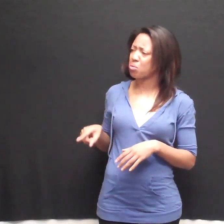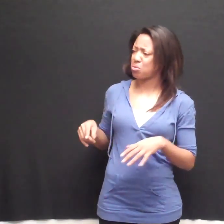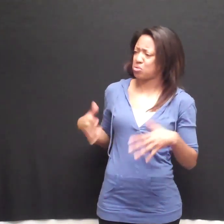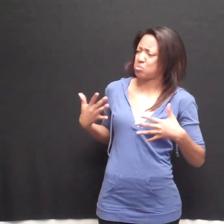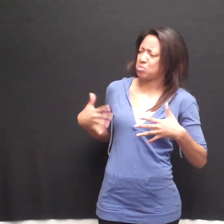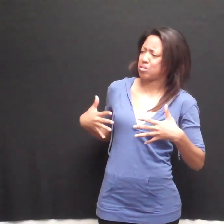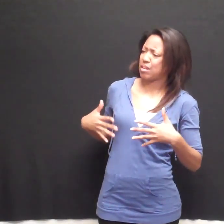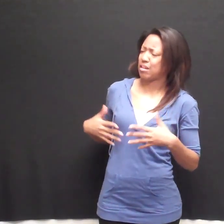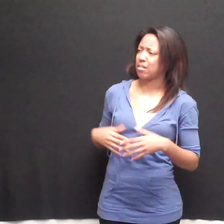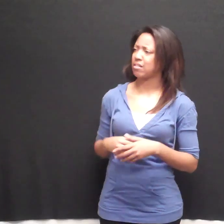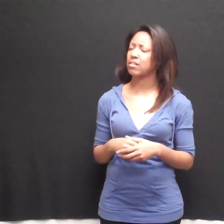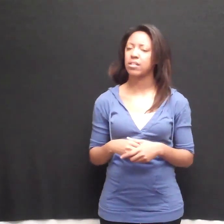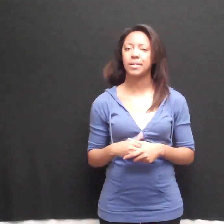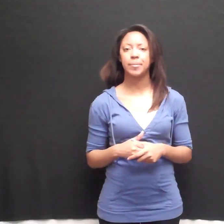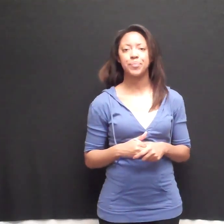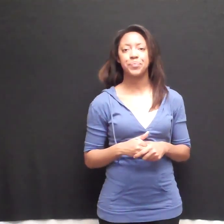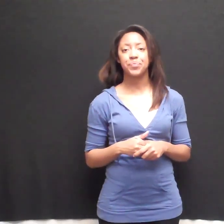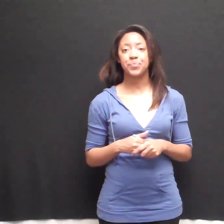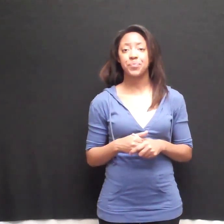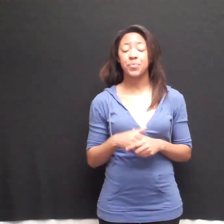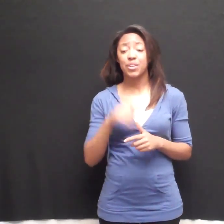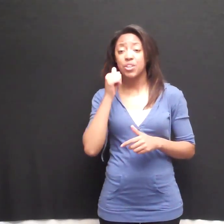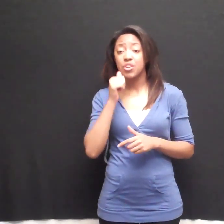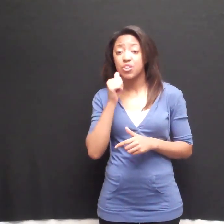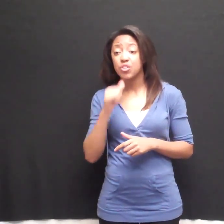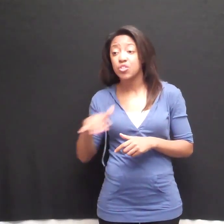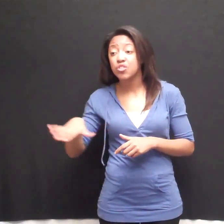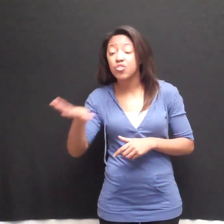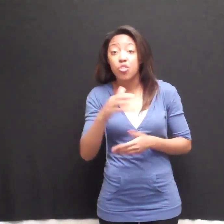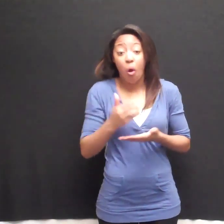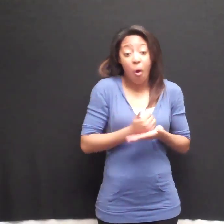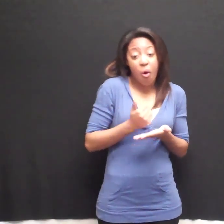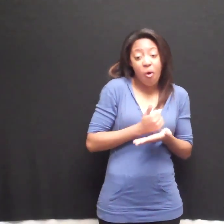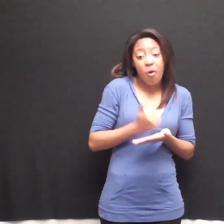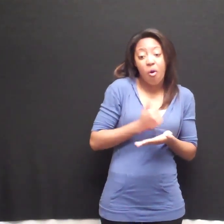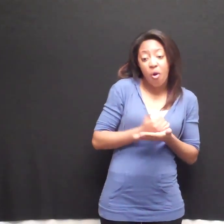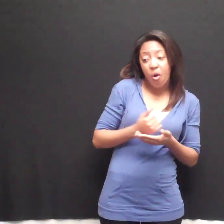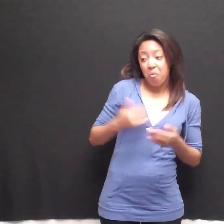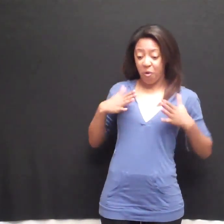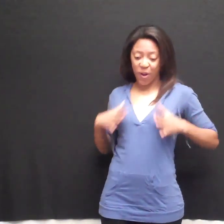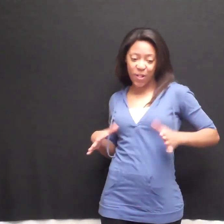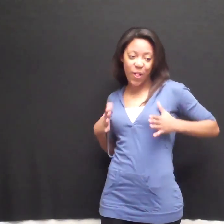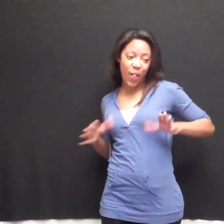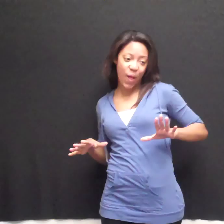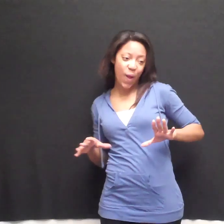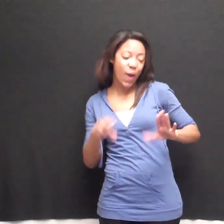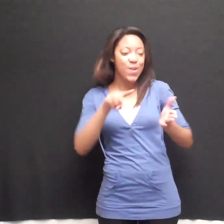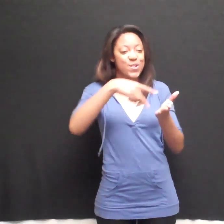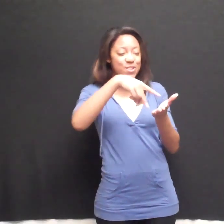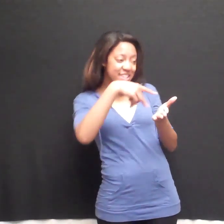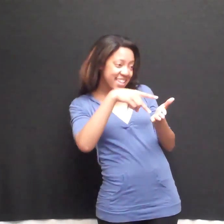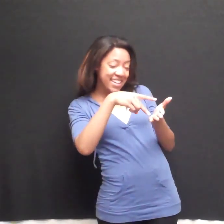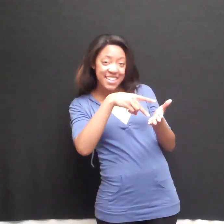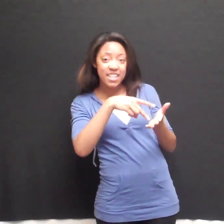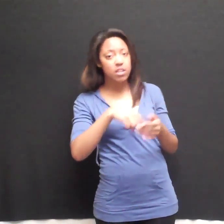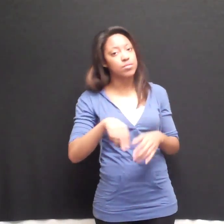These young girls weren't just earning money for their own clothes or to, go out to a dance hall or to Coney Island. They were earning money to support the